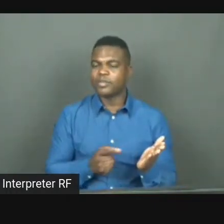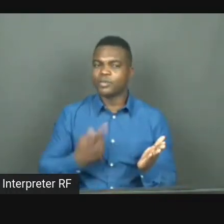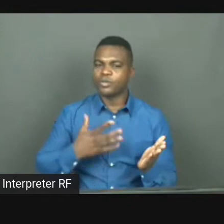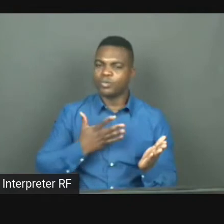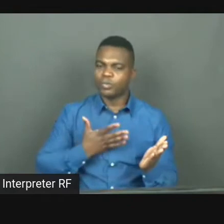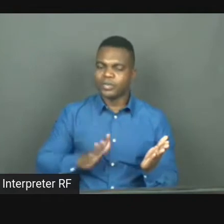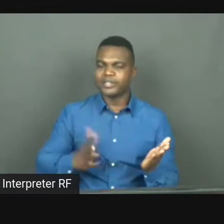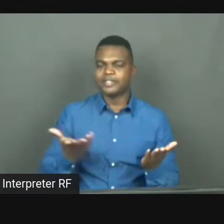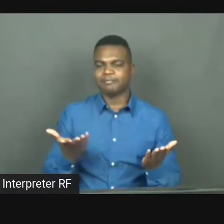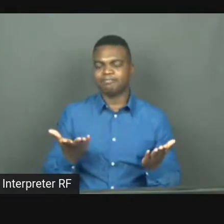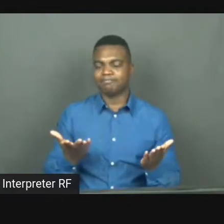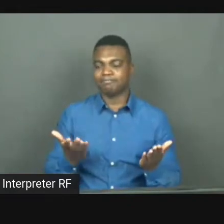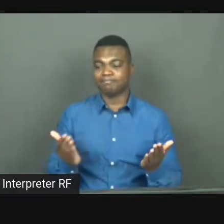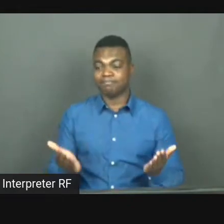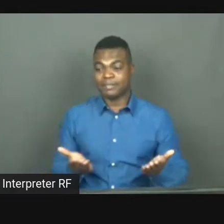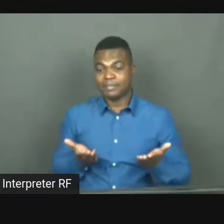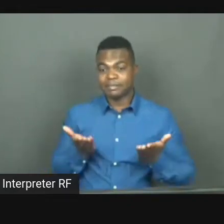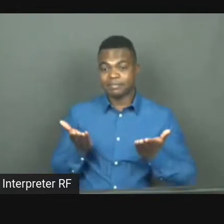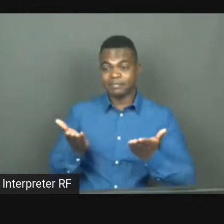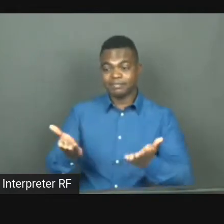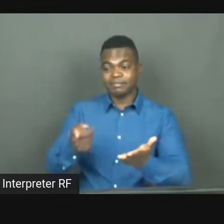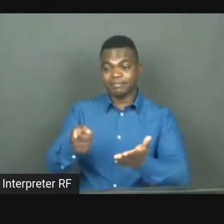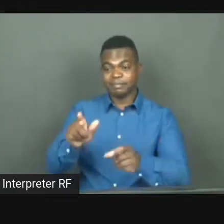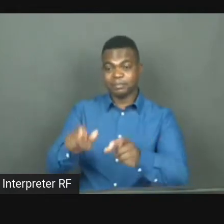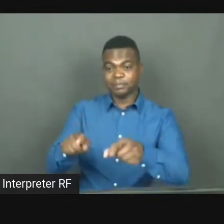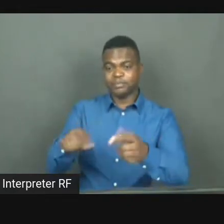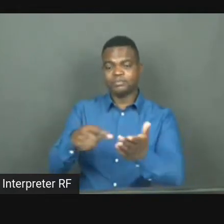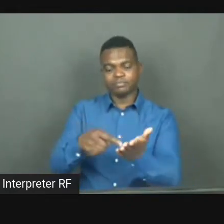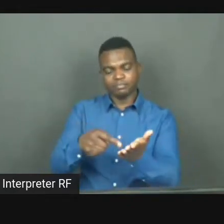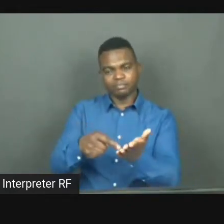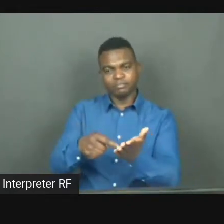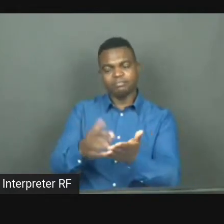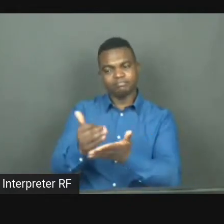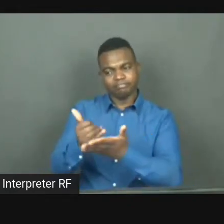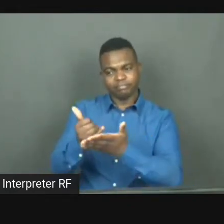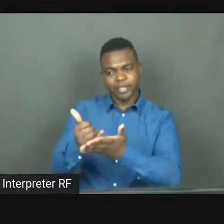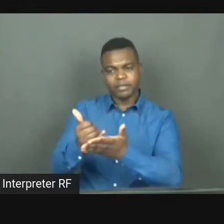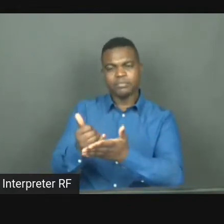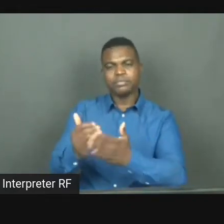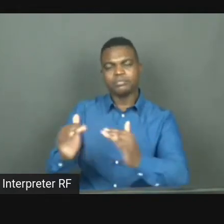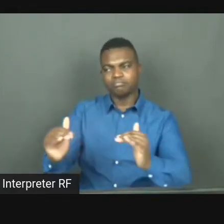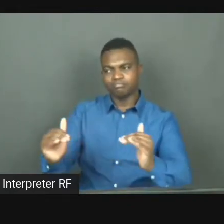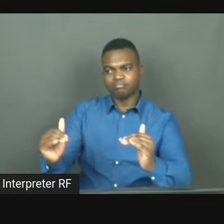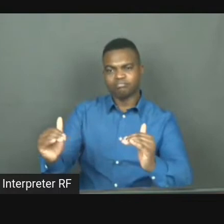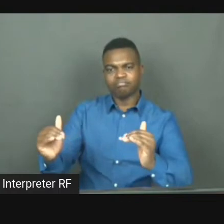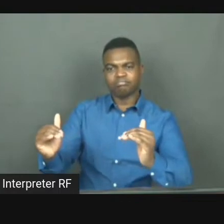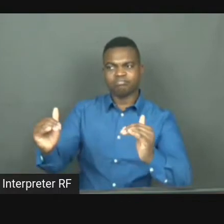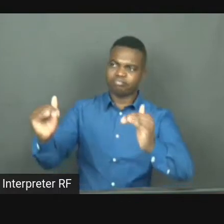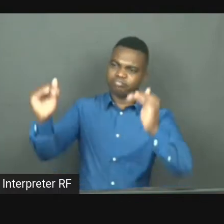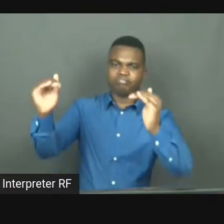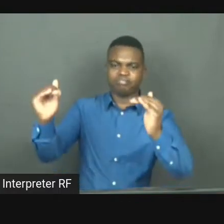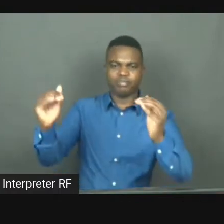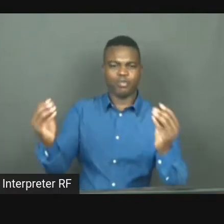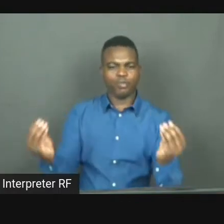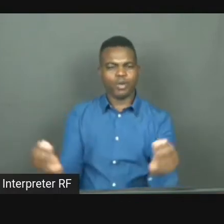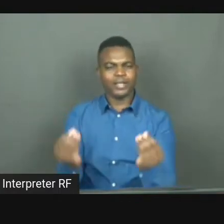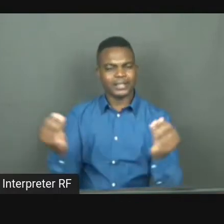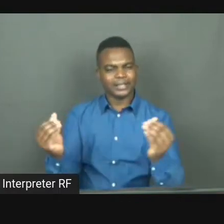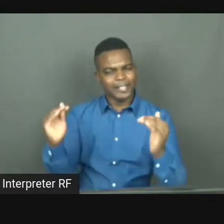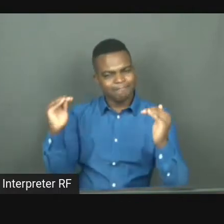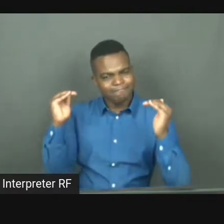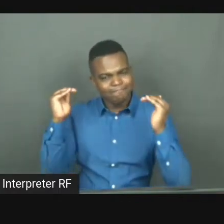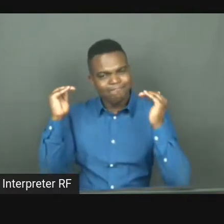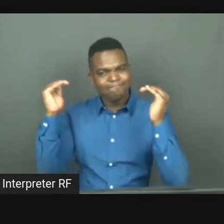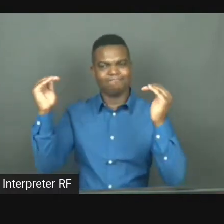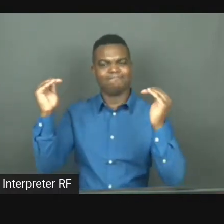intermediaries between donors who say that their parliament, their rules, their laws cannot allow